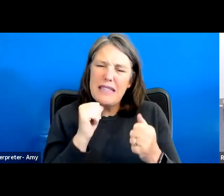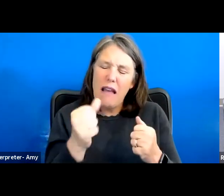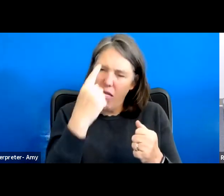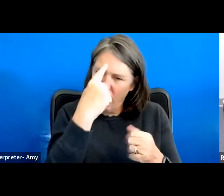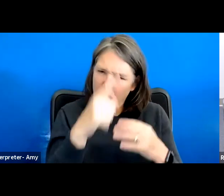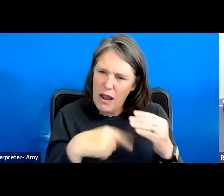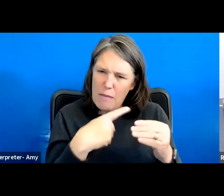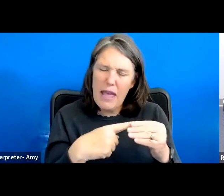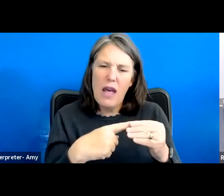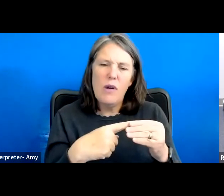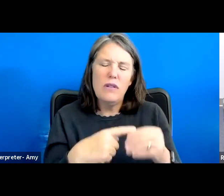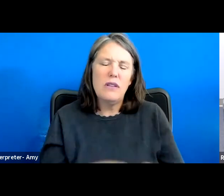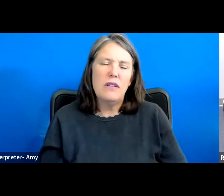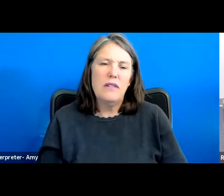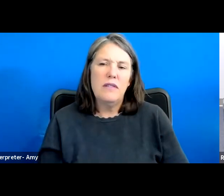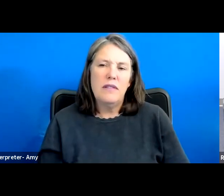about